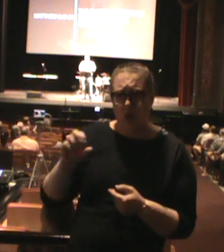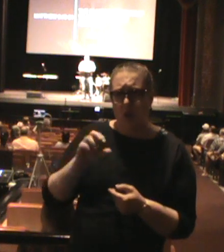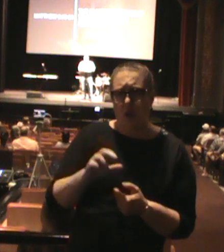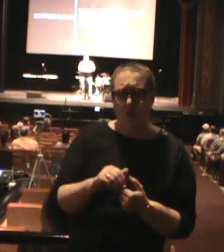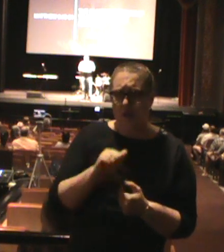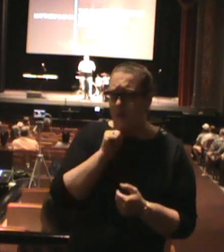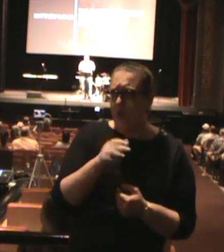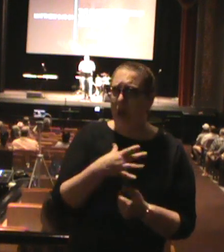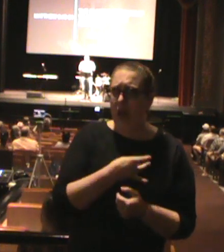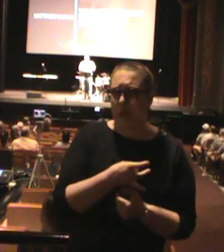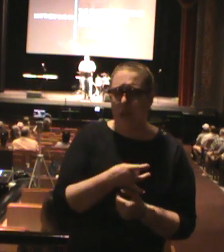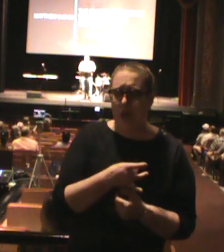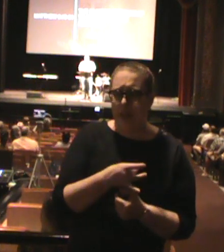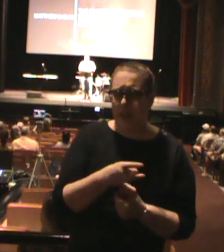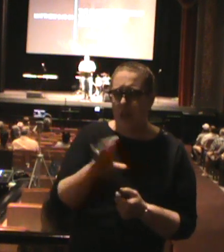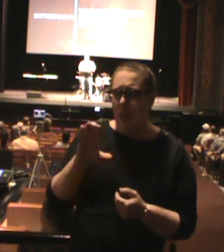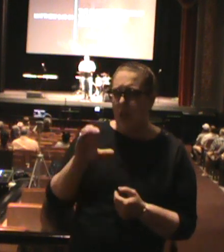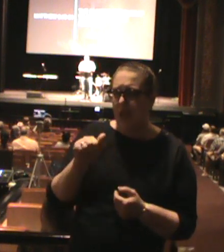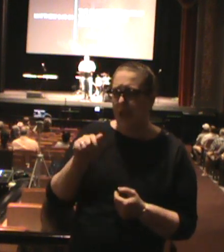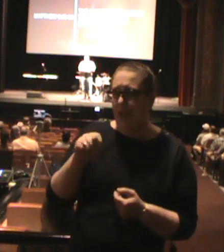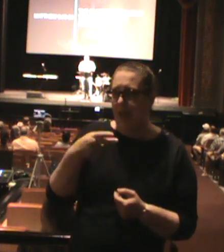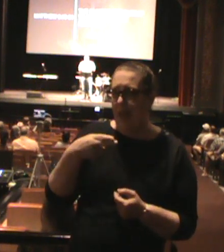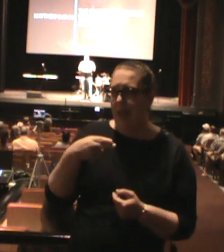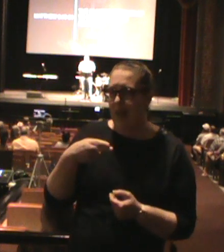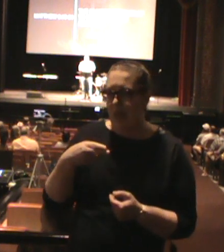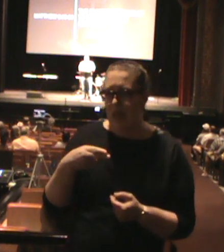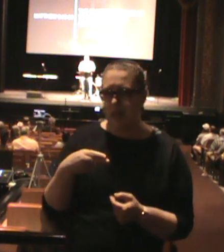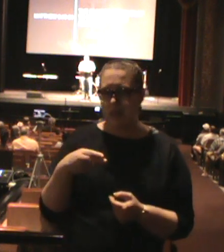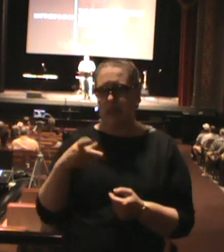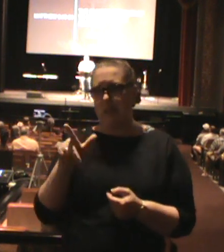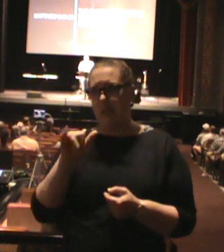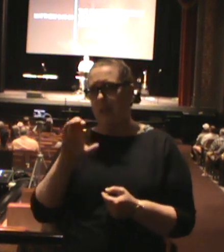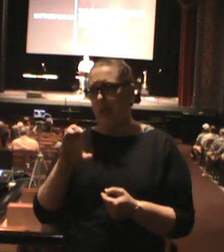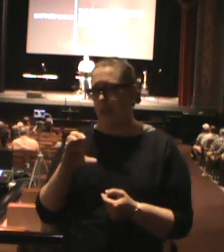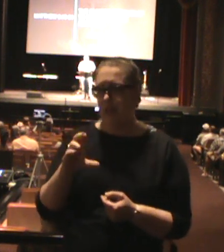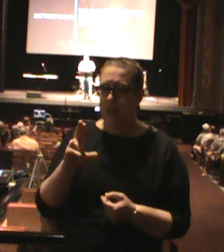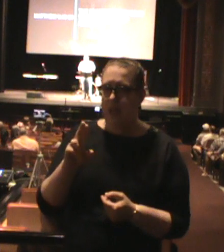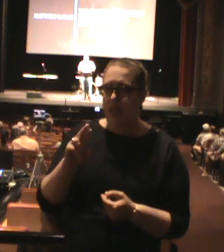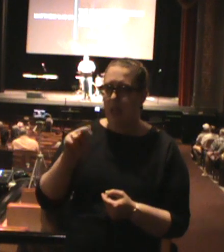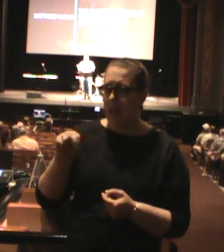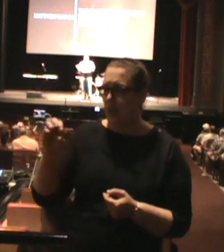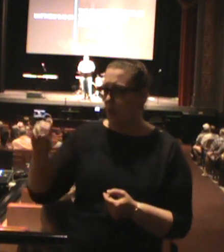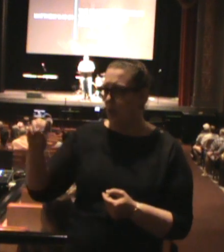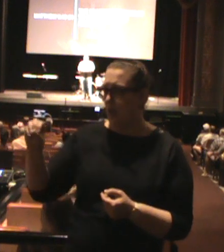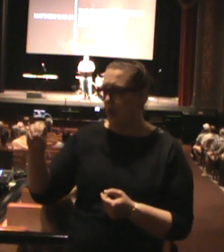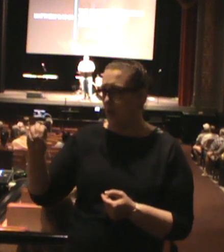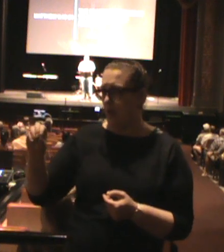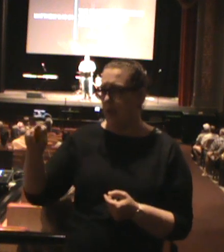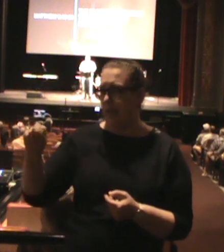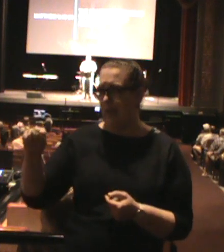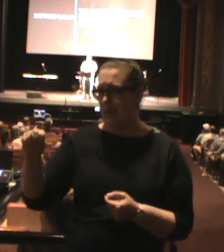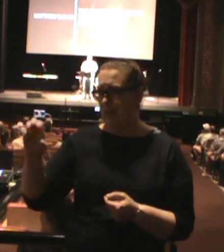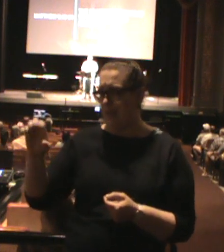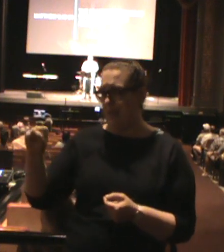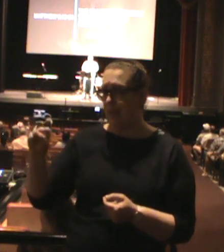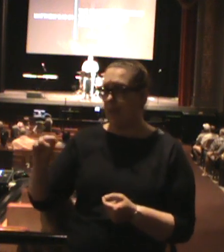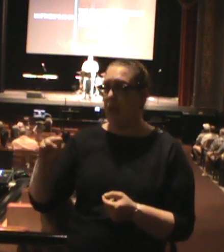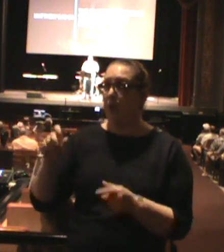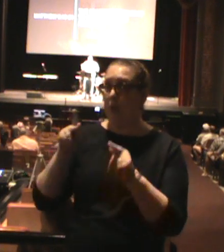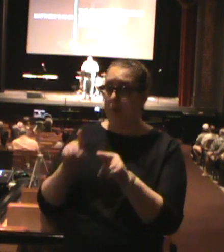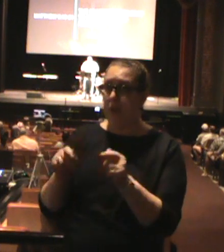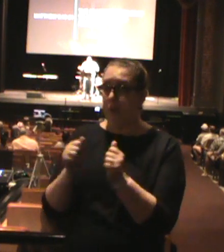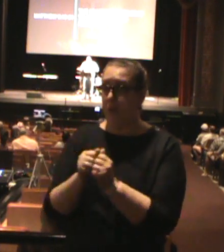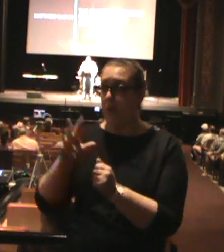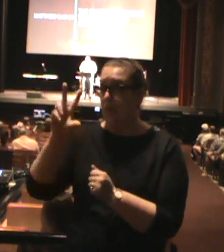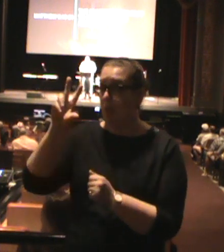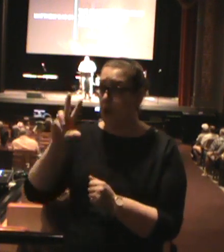Not like Catholic nuns. I'm talking about N-O-O-N-E-S nuns, all right? These are people that have no affiliated